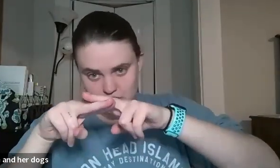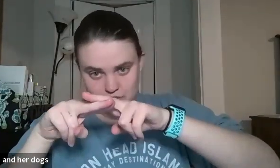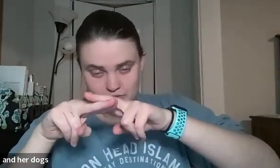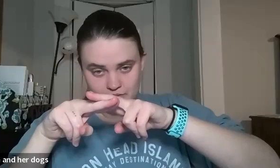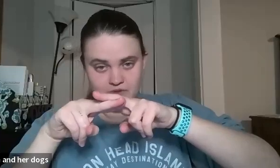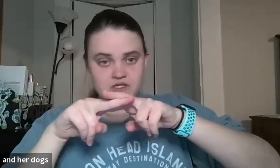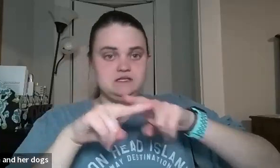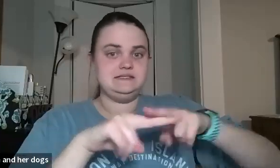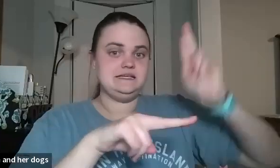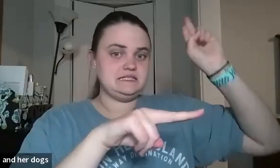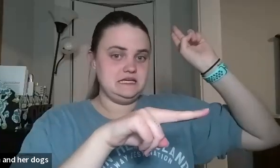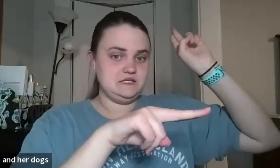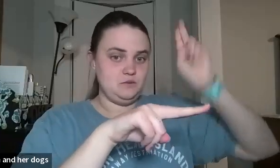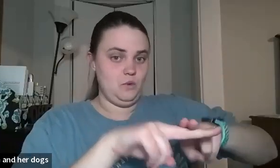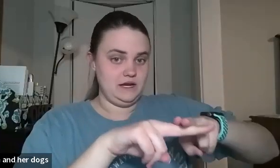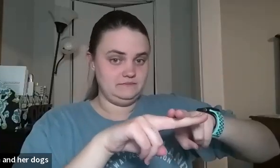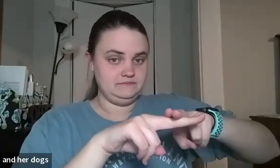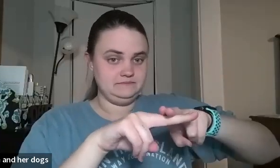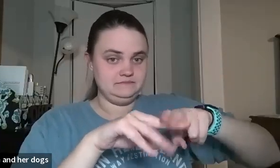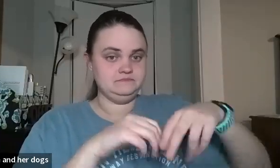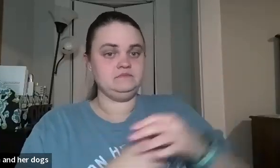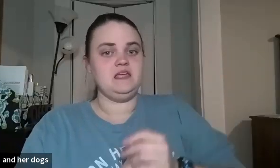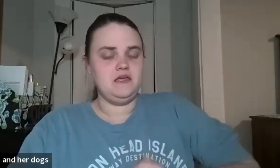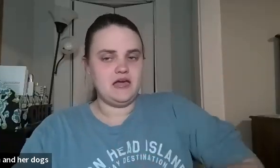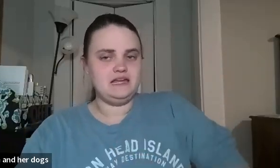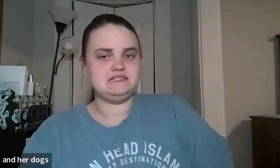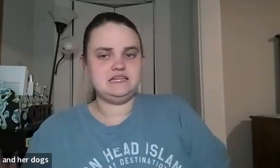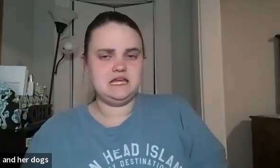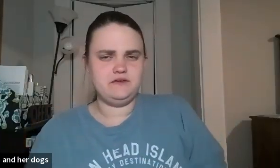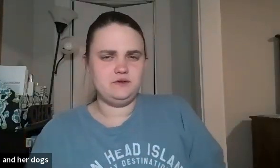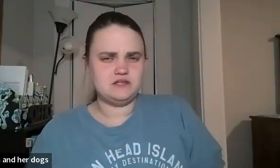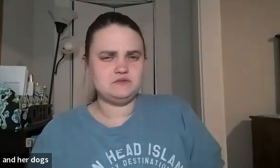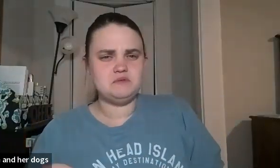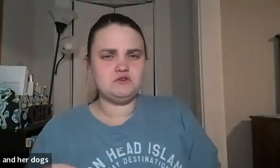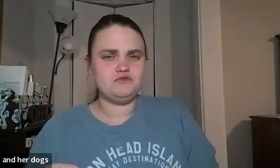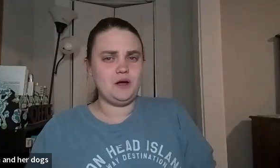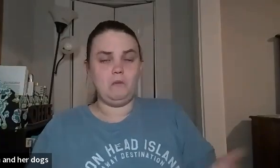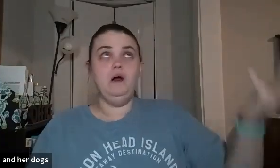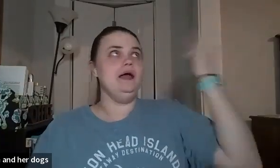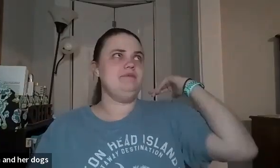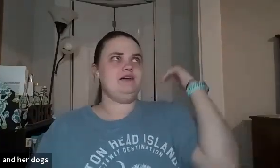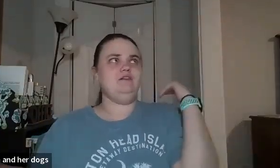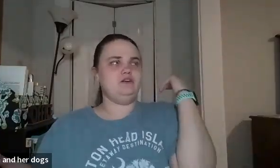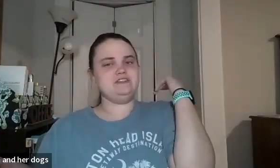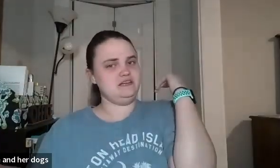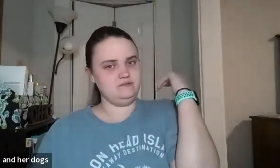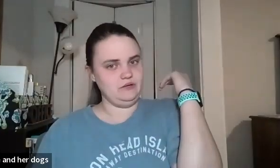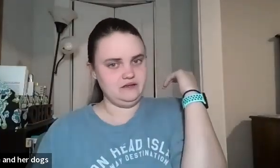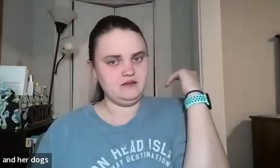2, sit is 1. And that is, again, if you guys remember from way back on our 2nd week,